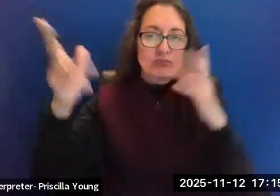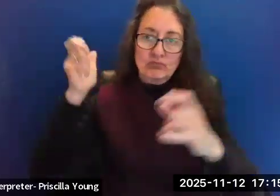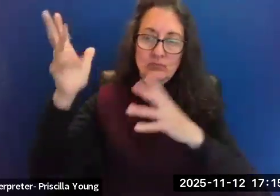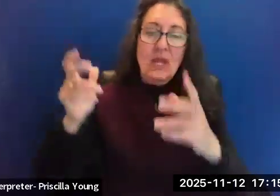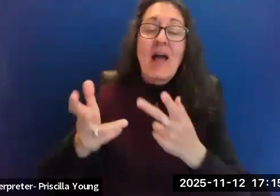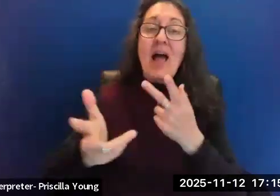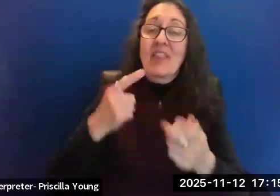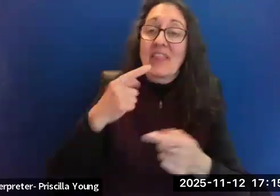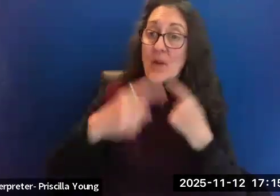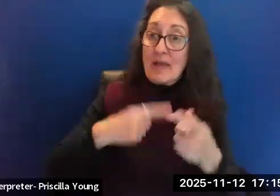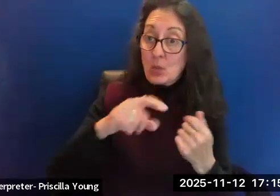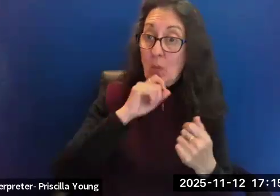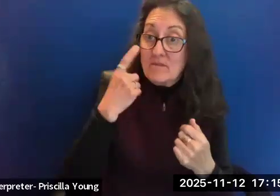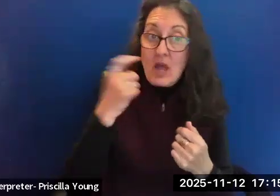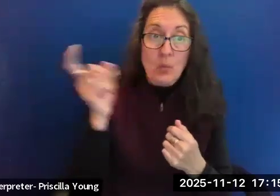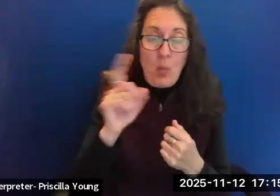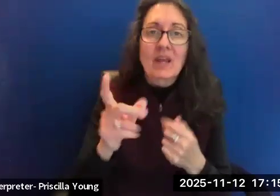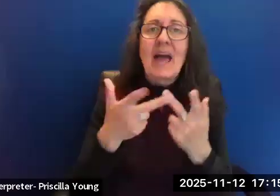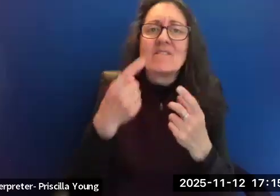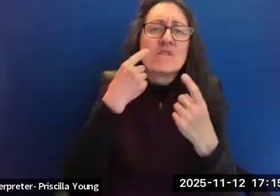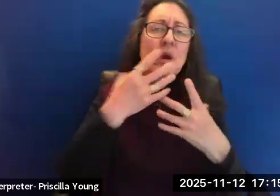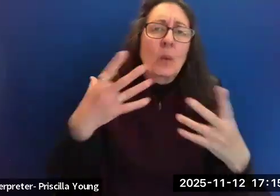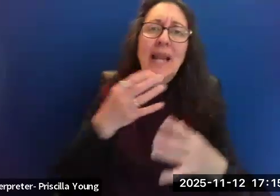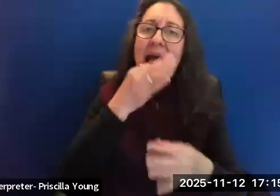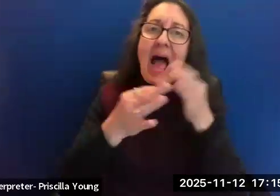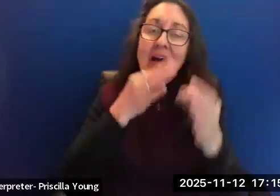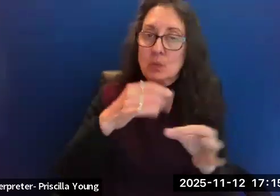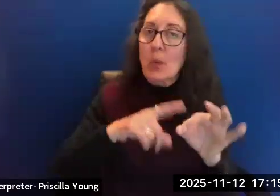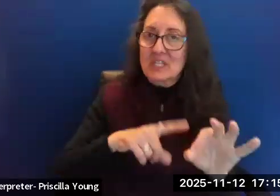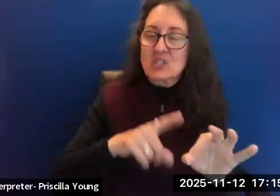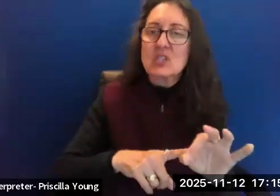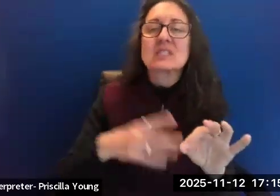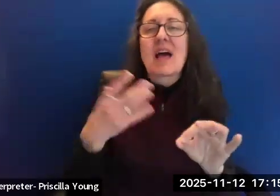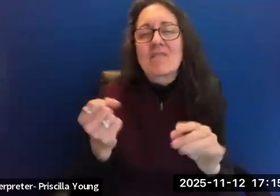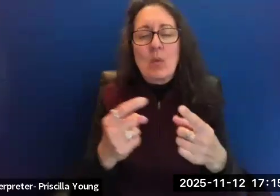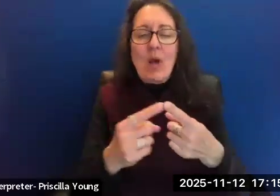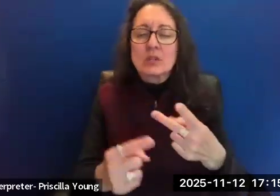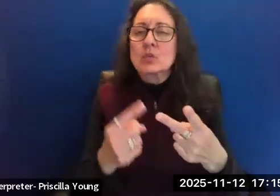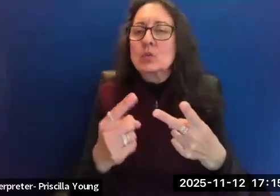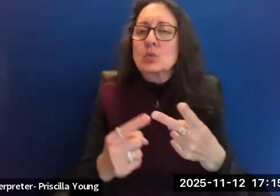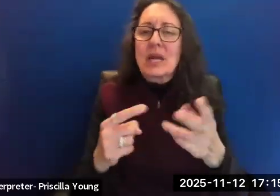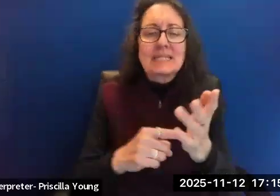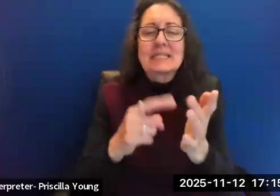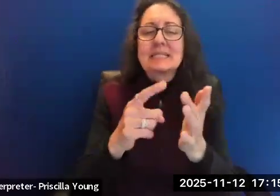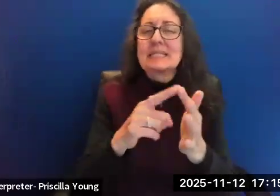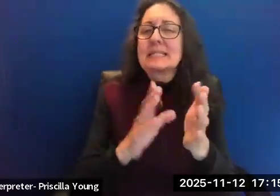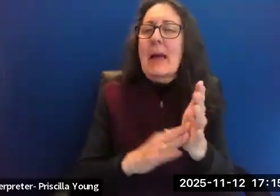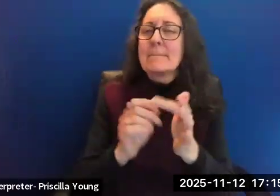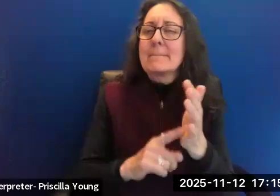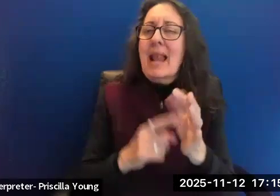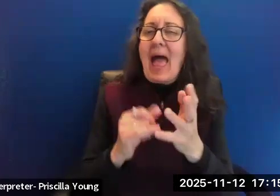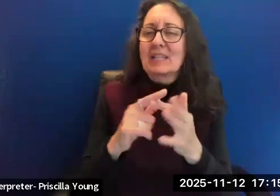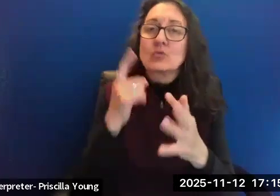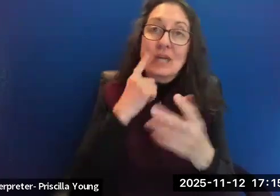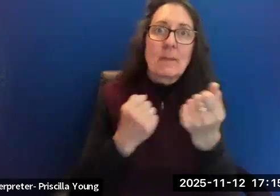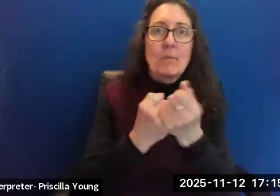website are the frequently asked questions, a couple of templates to support your application,